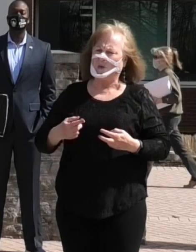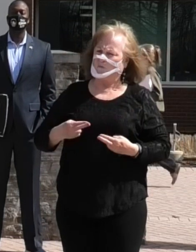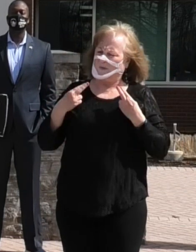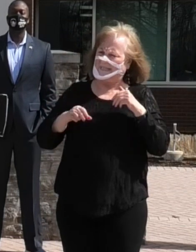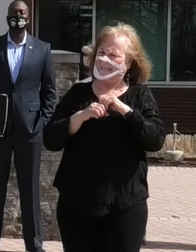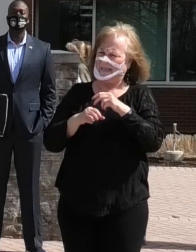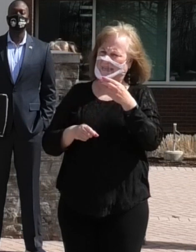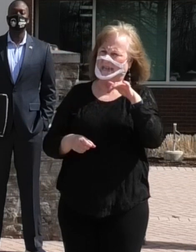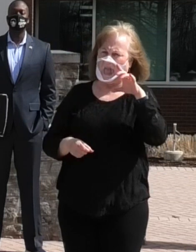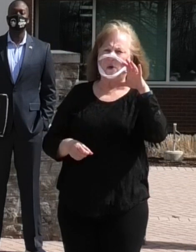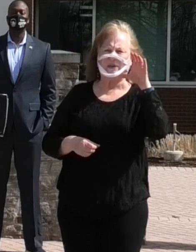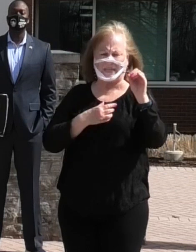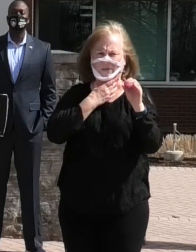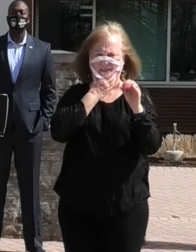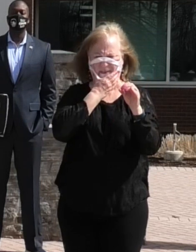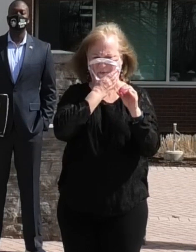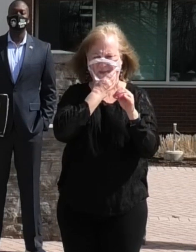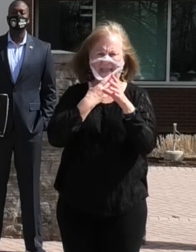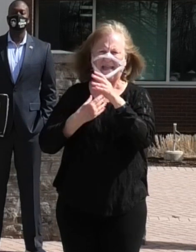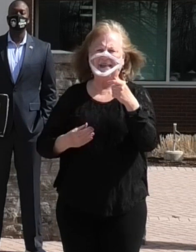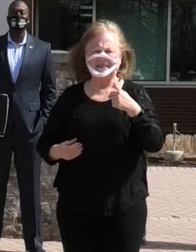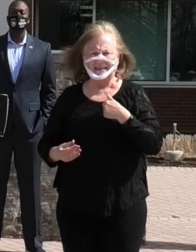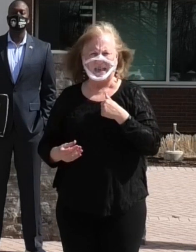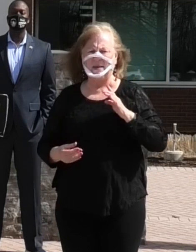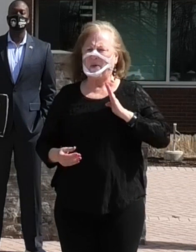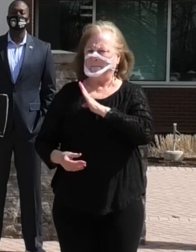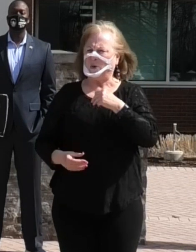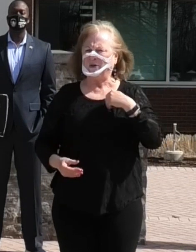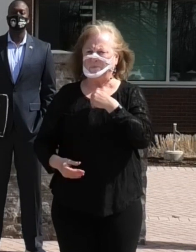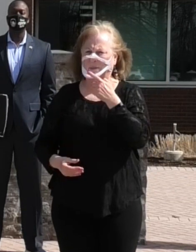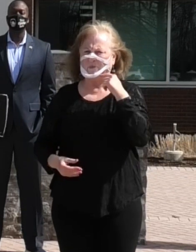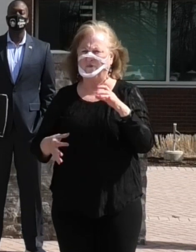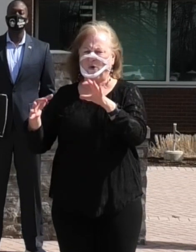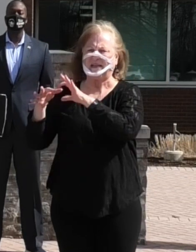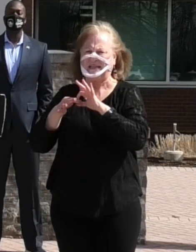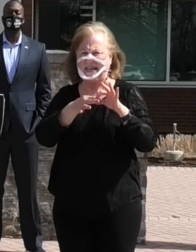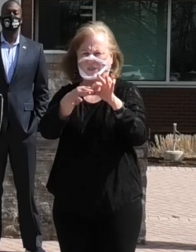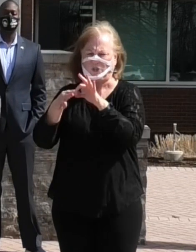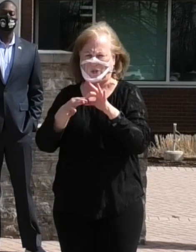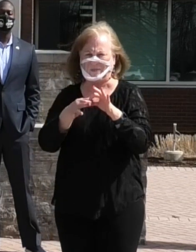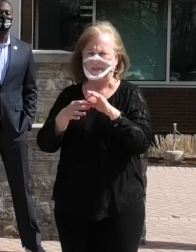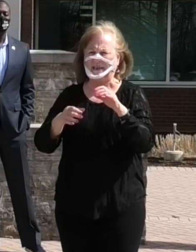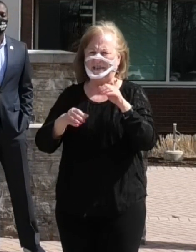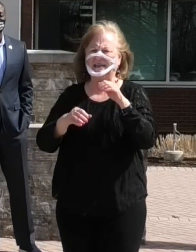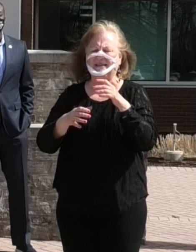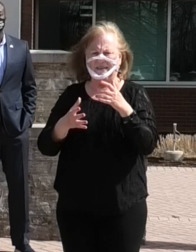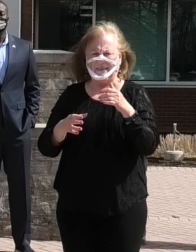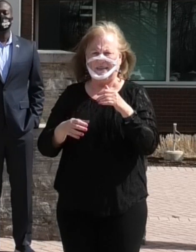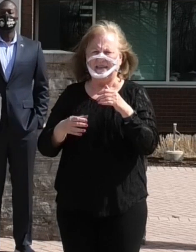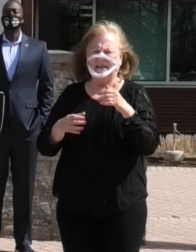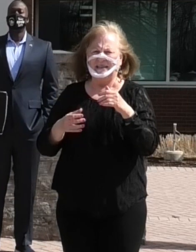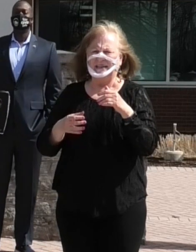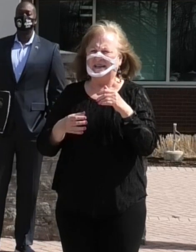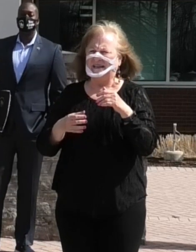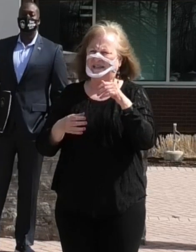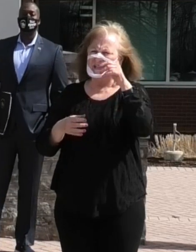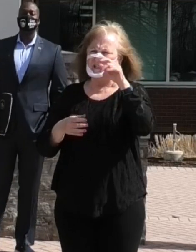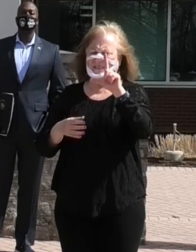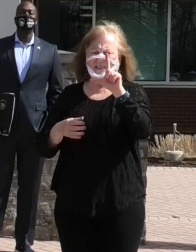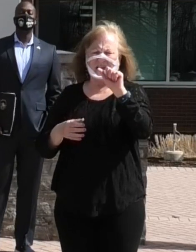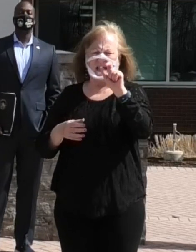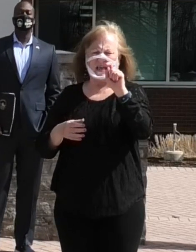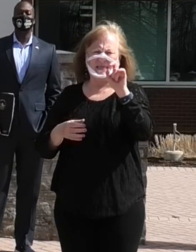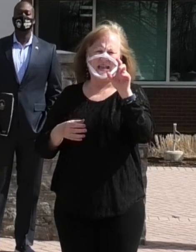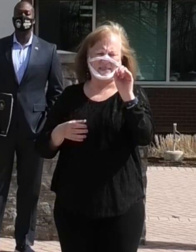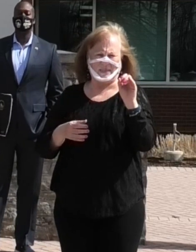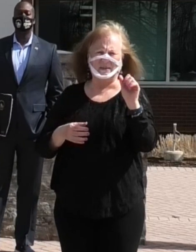of Howard County, and I'm a board member of Conexiones and Inlays, two Latino